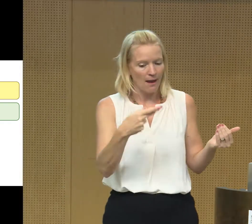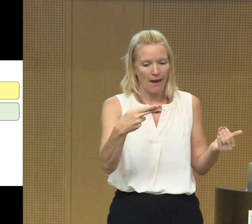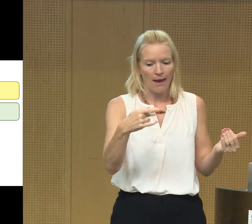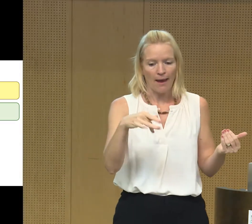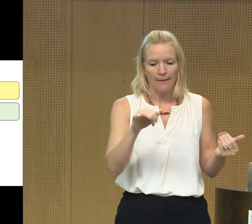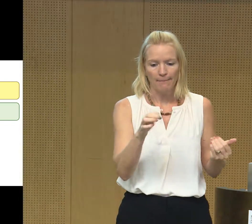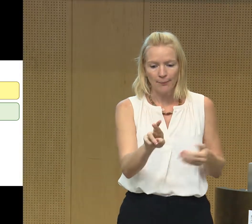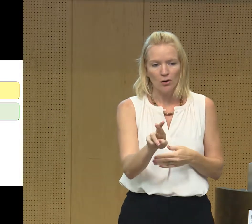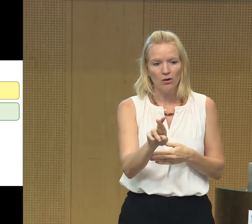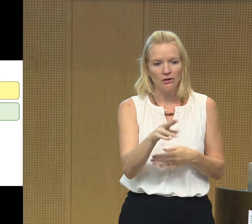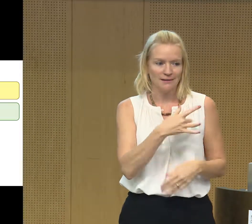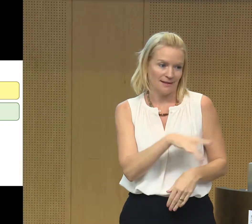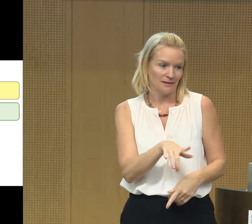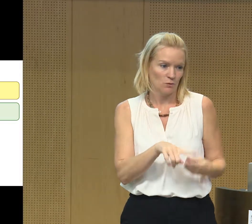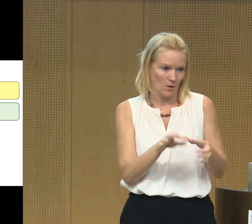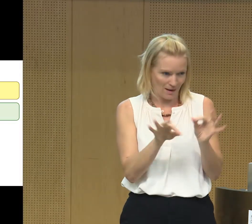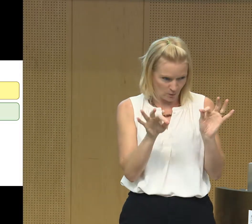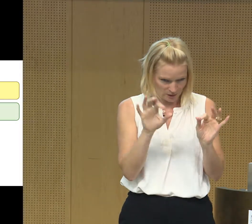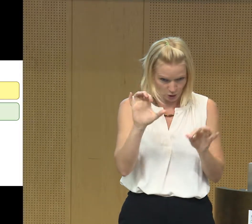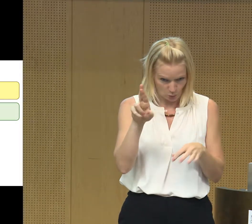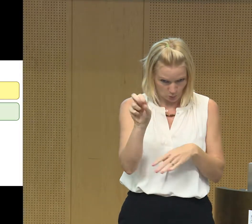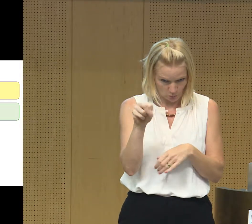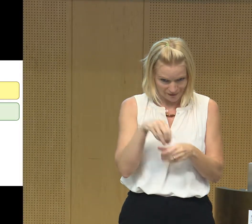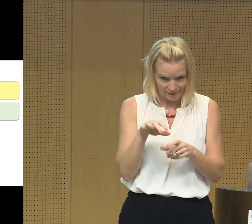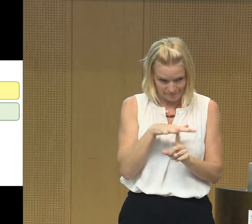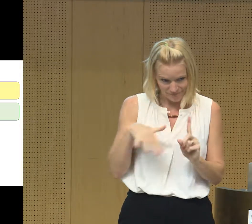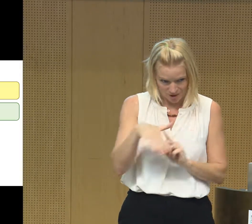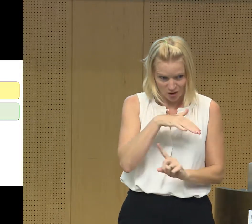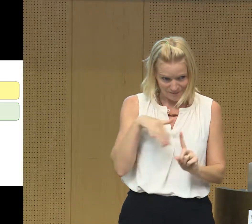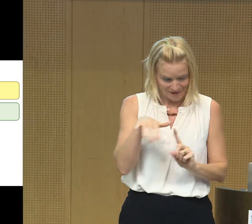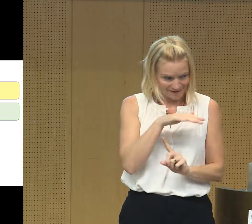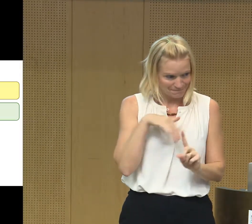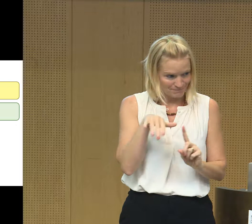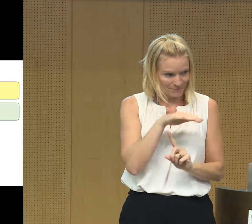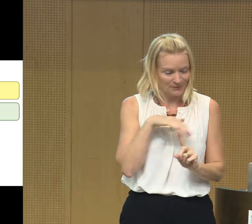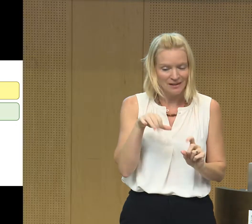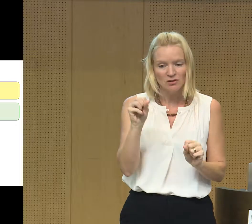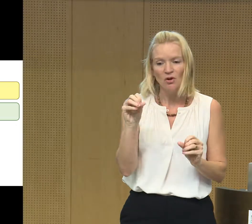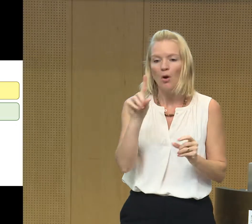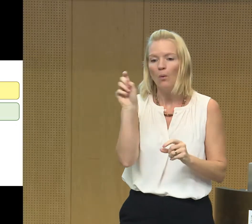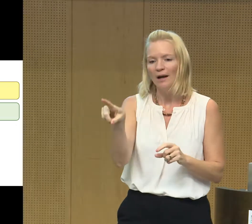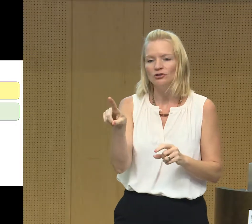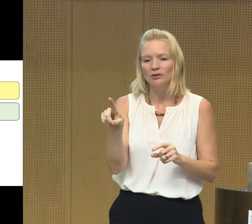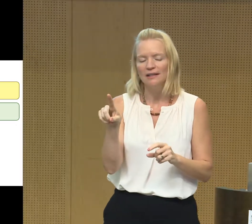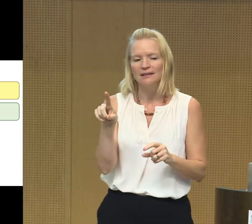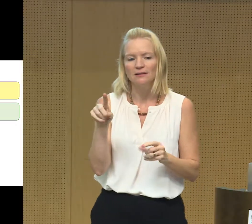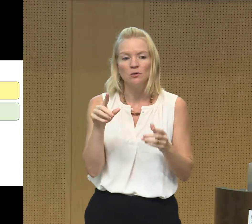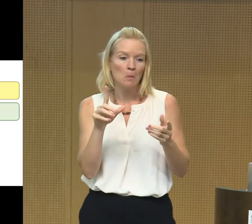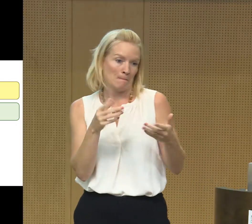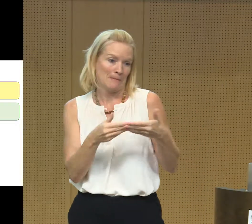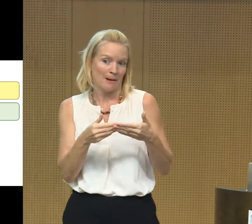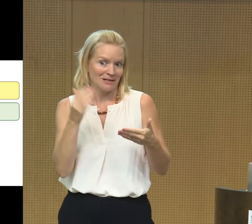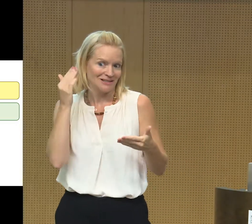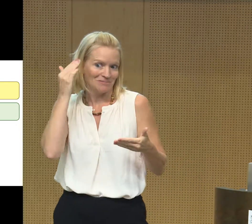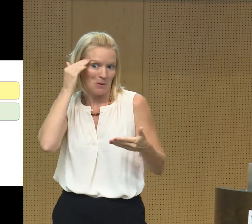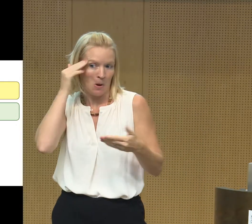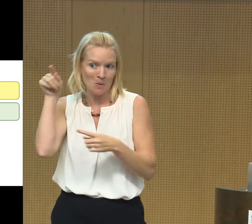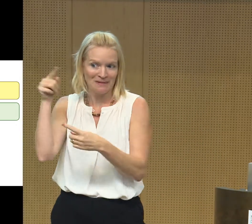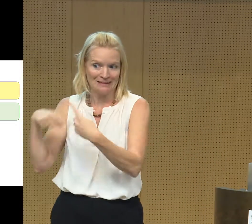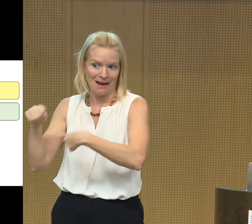high sensitivity, hypersensitivity to languages in their immediate vicinity. So the question